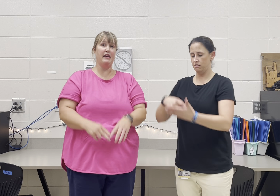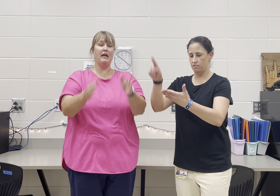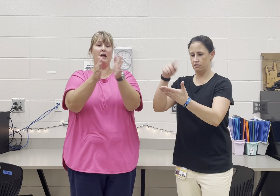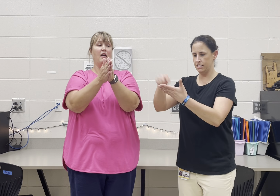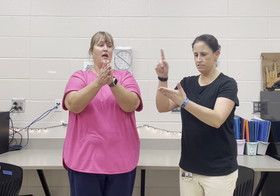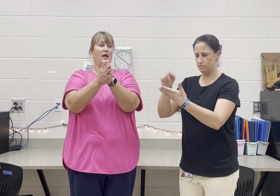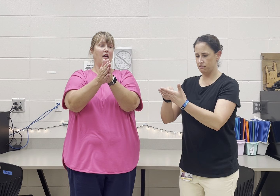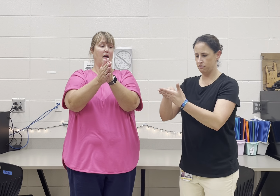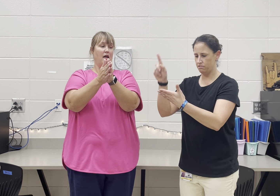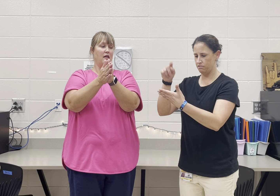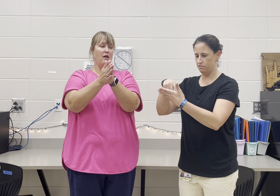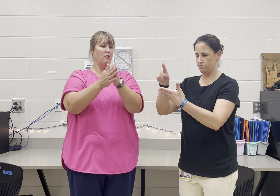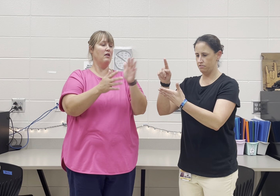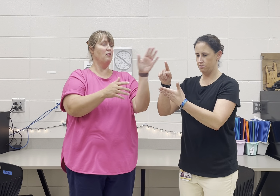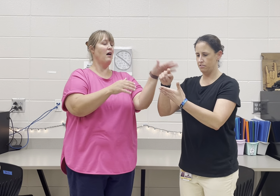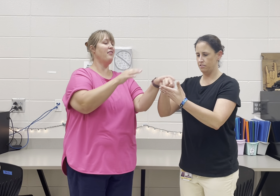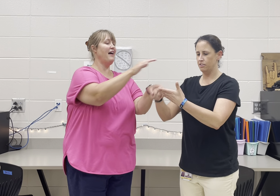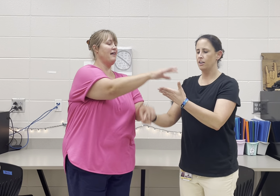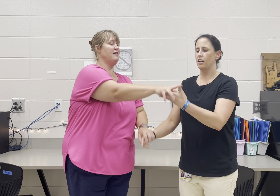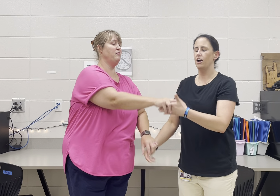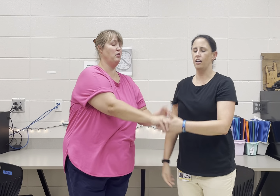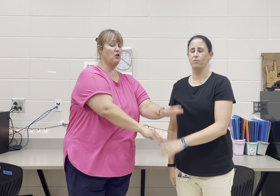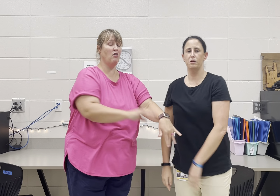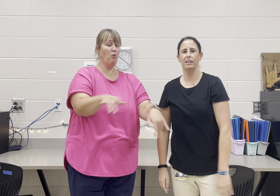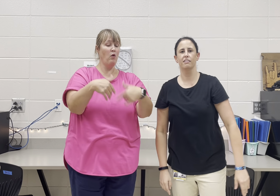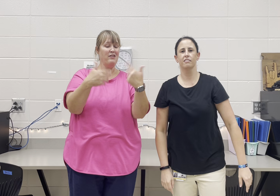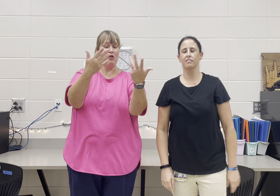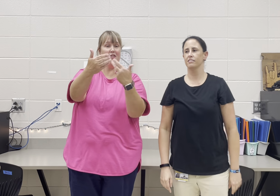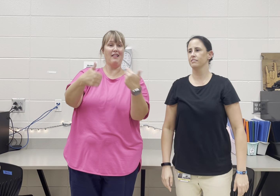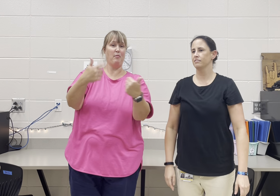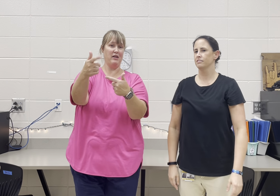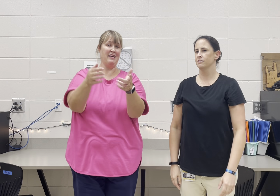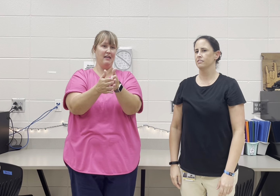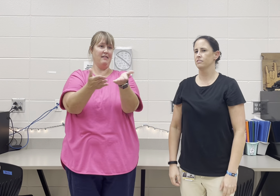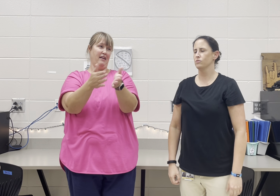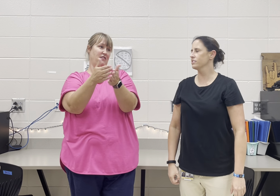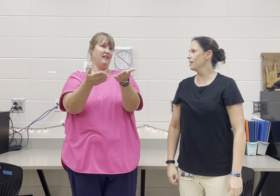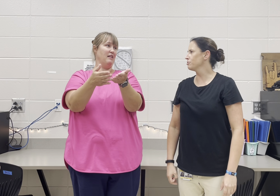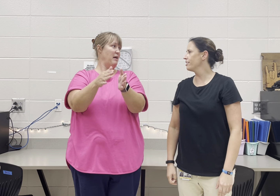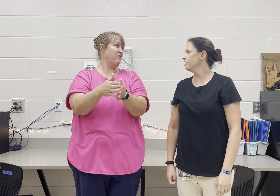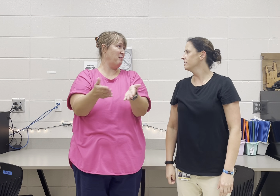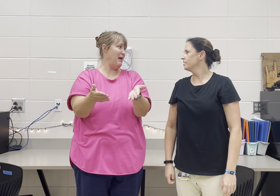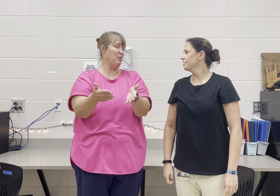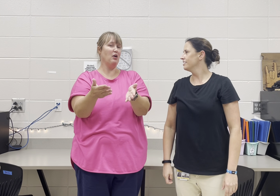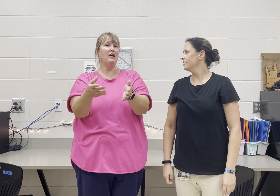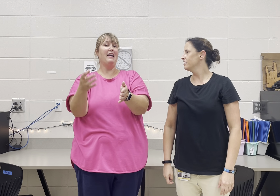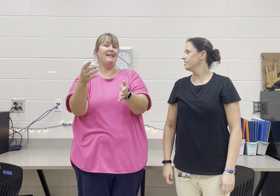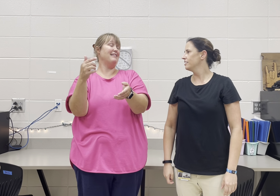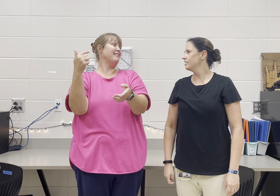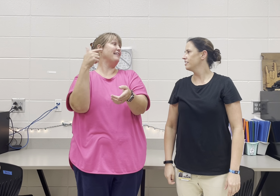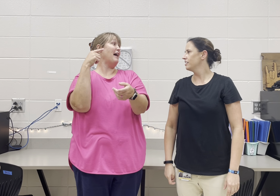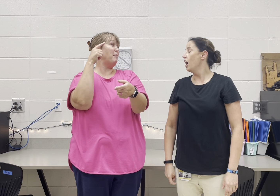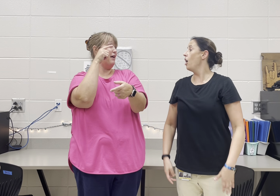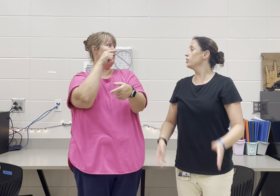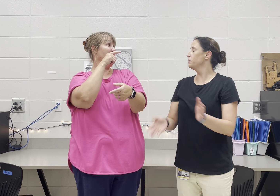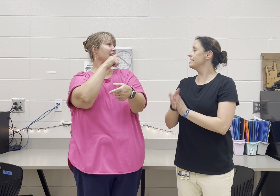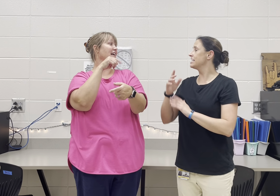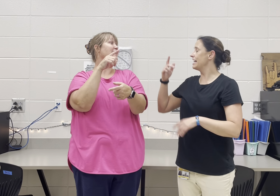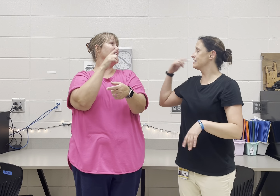reading. This? No, not that kind of book. Oh, You know, okay. the one you go to the library and get that's like What's a physically library? made from paper. It's the library. Oh, the place that has the place